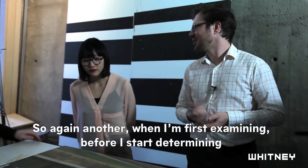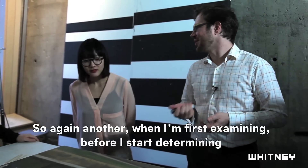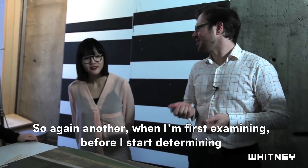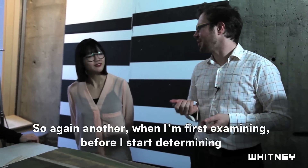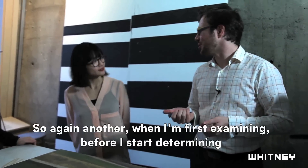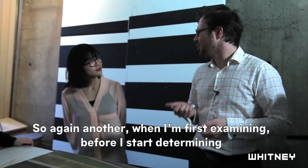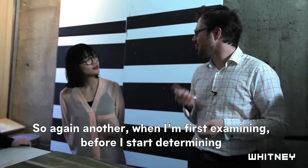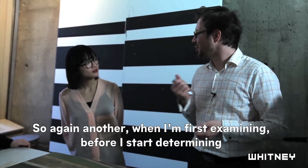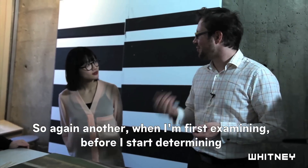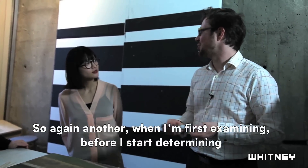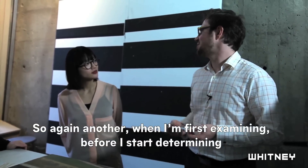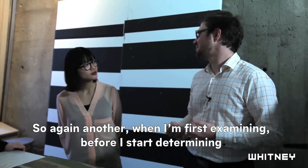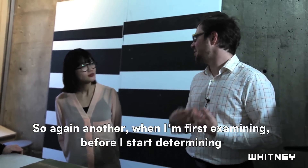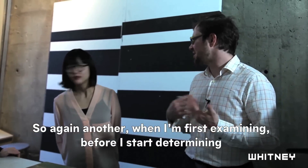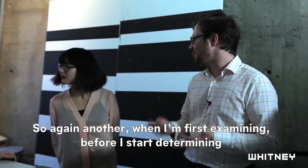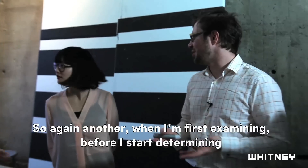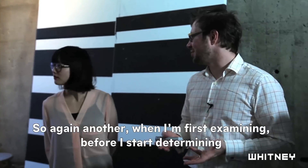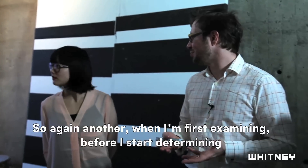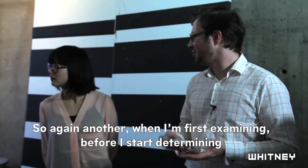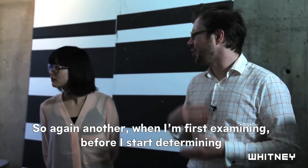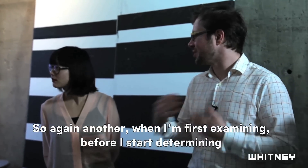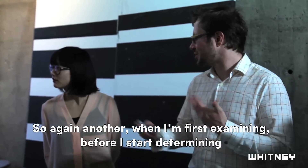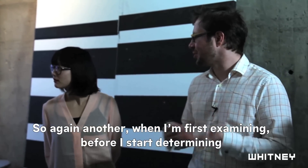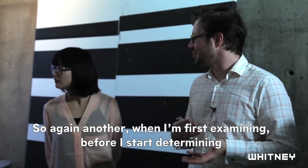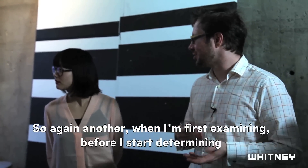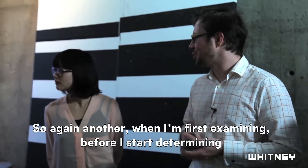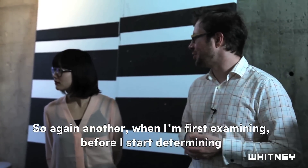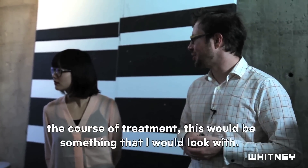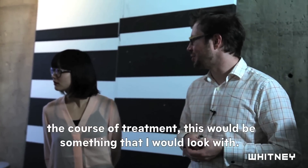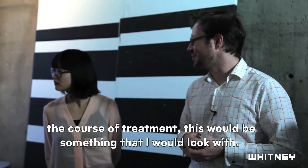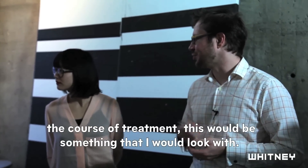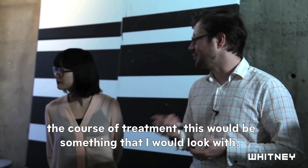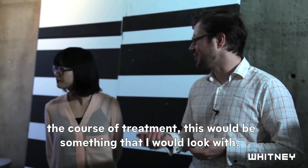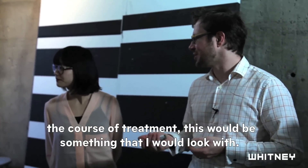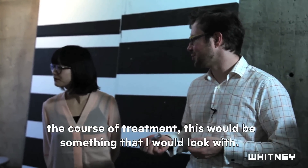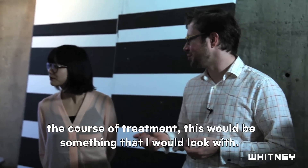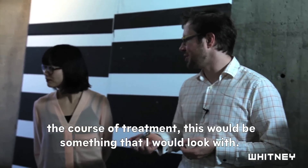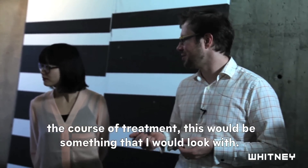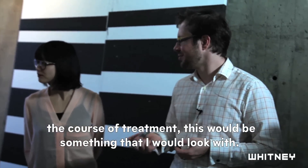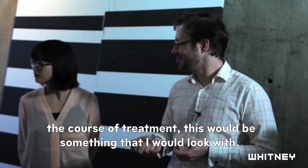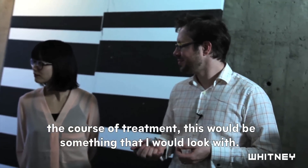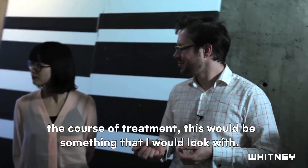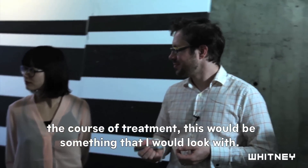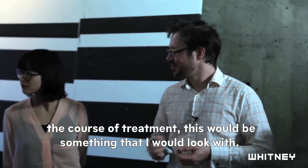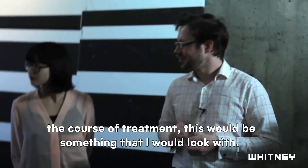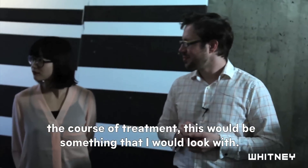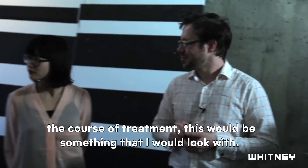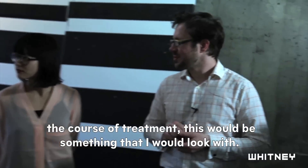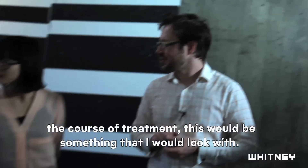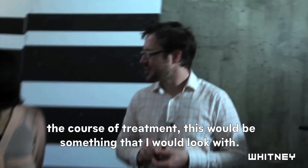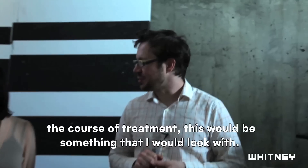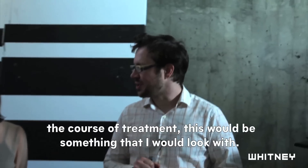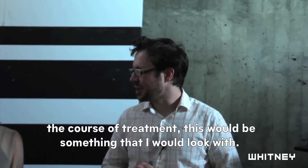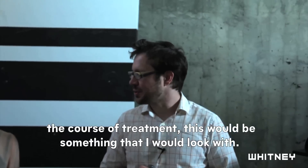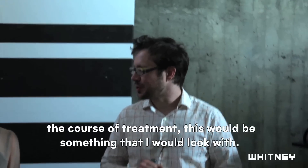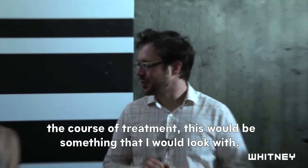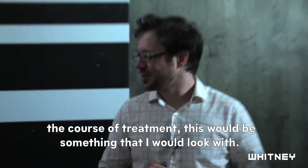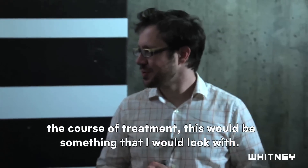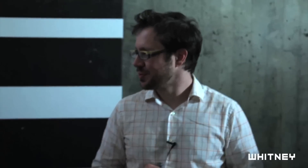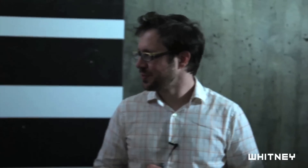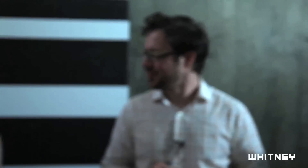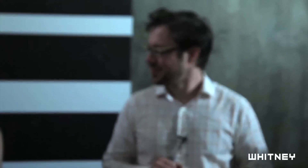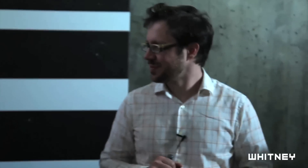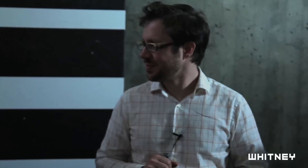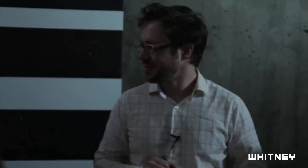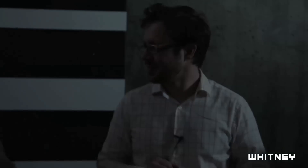So, again, another, when I'm first examining, before I start determining the course of treatment, this would be something that I would look